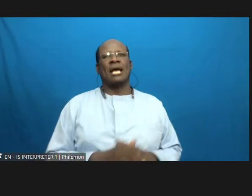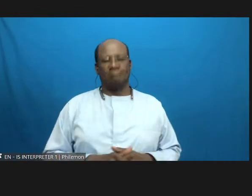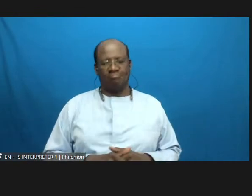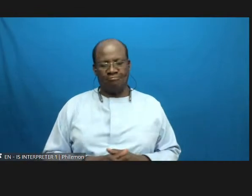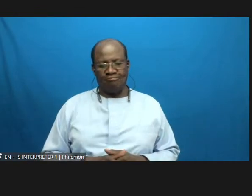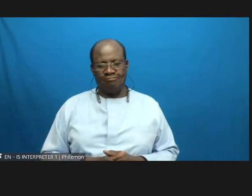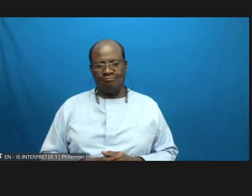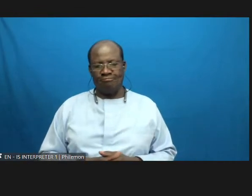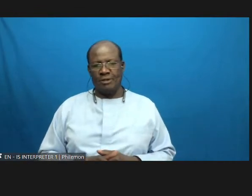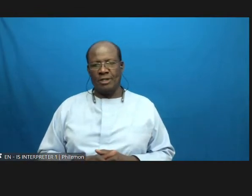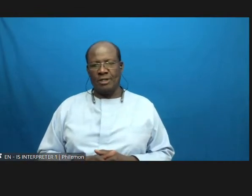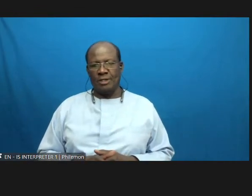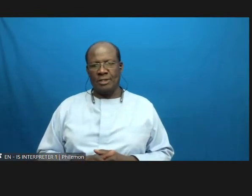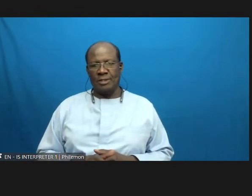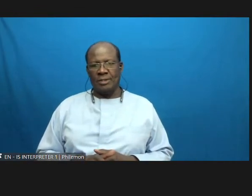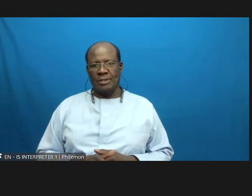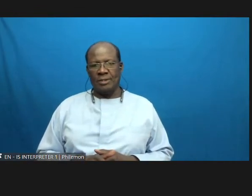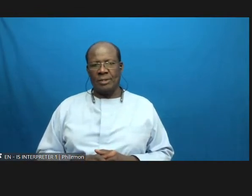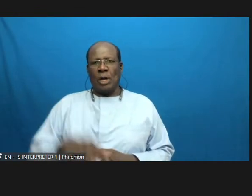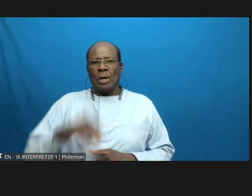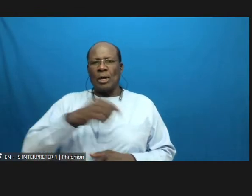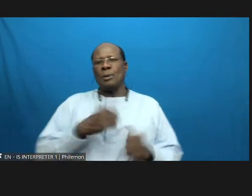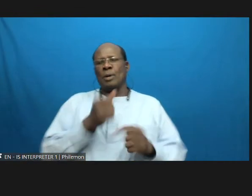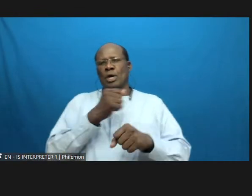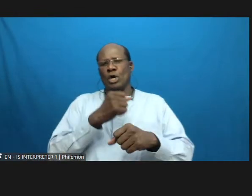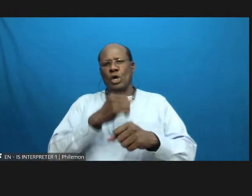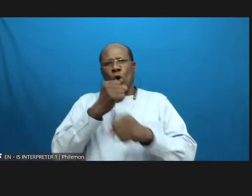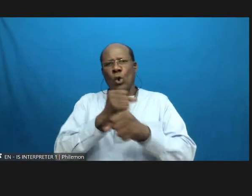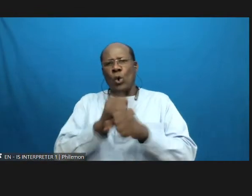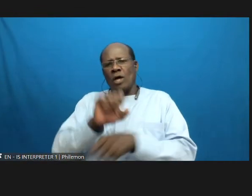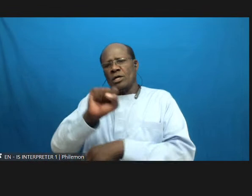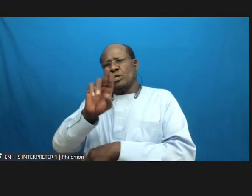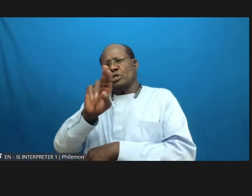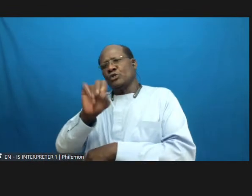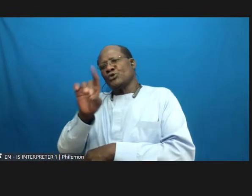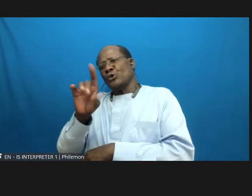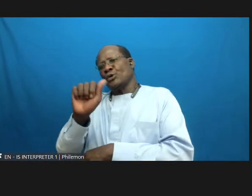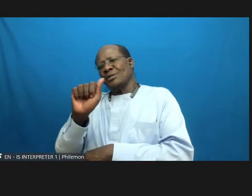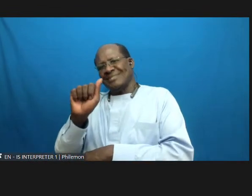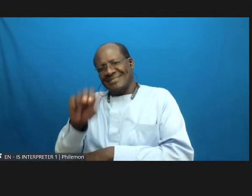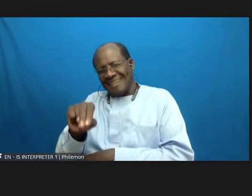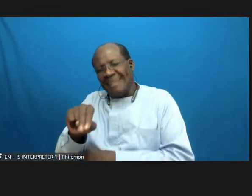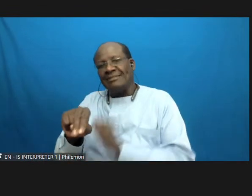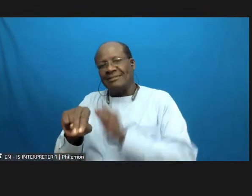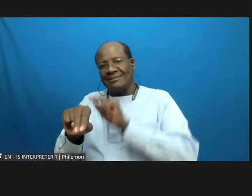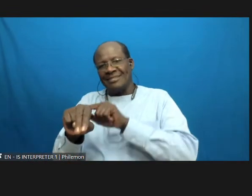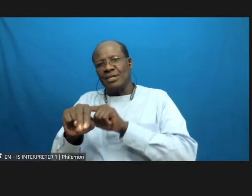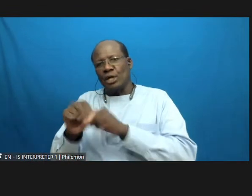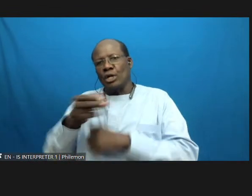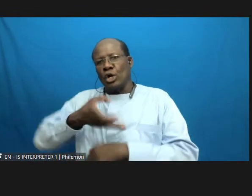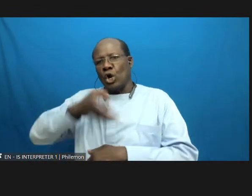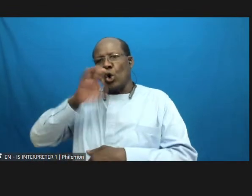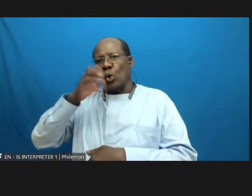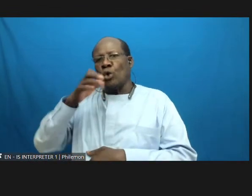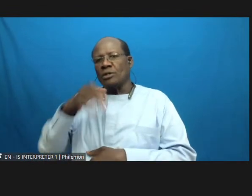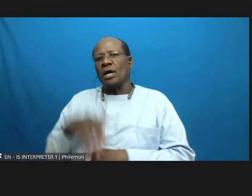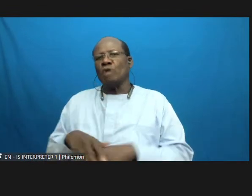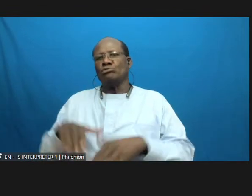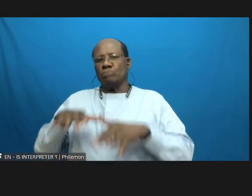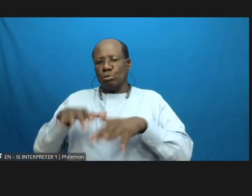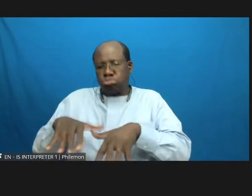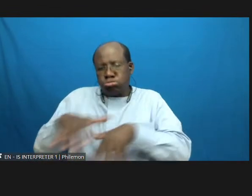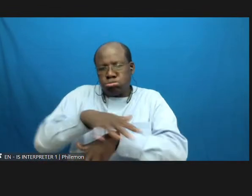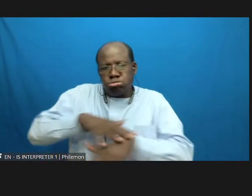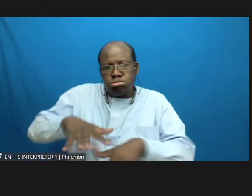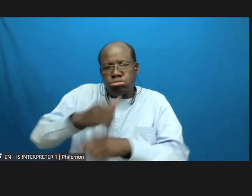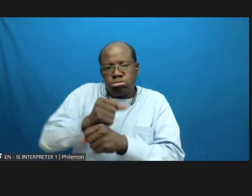in Sudan. That was done by UNOP and other international NGOs. And you mentioned in your